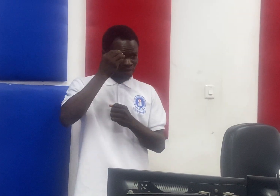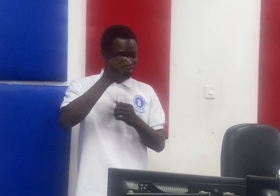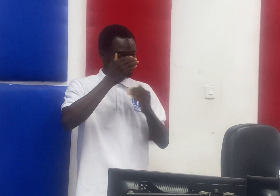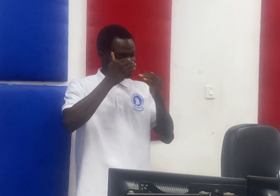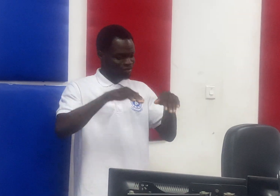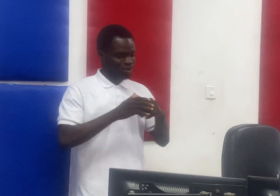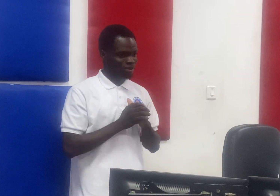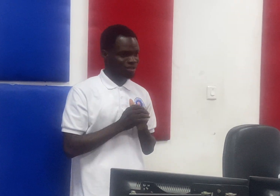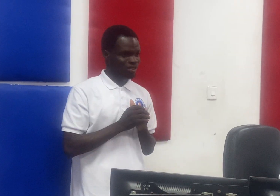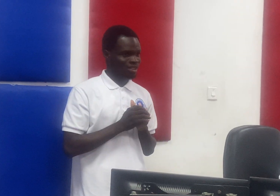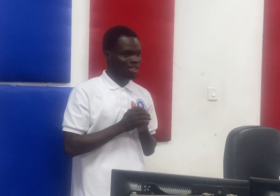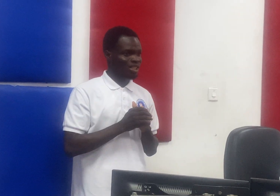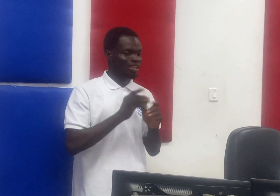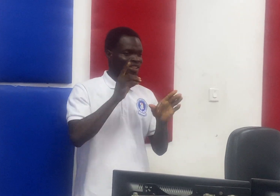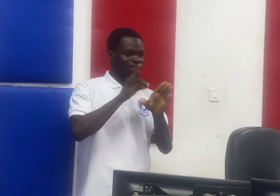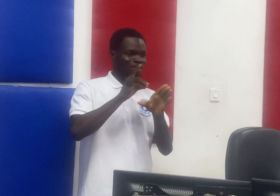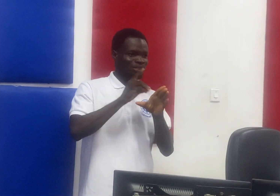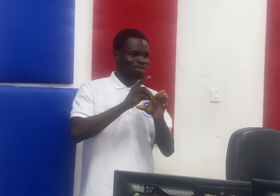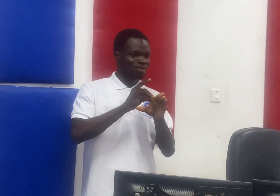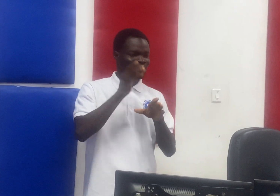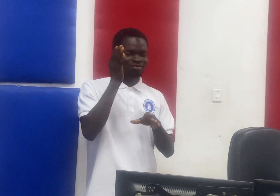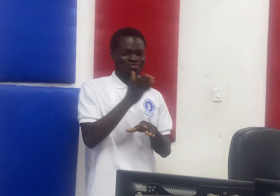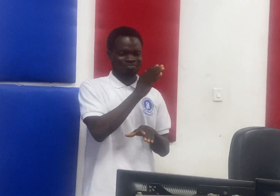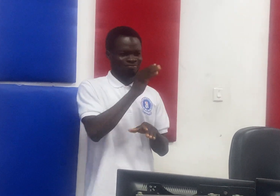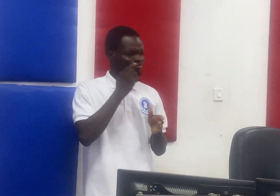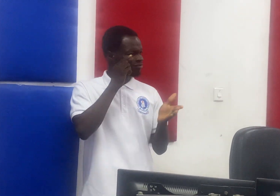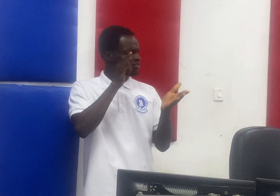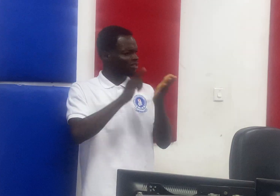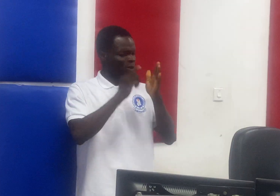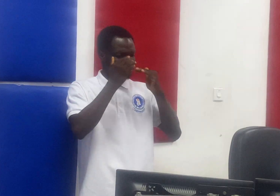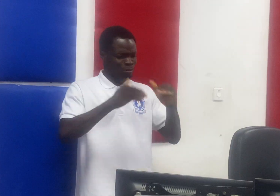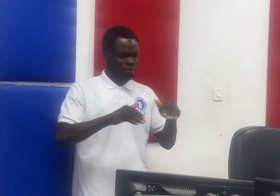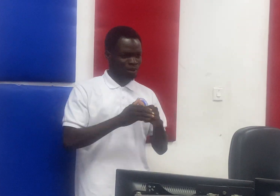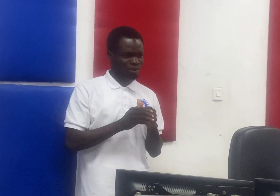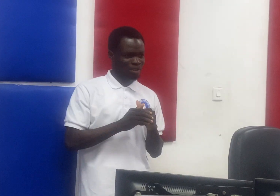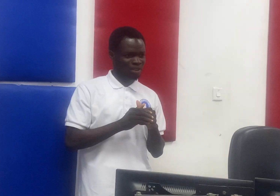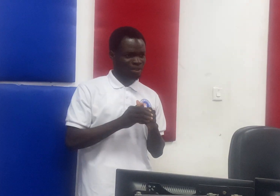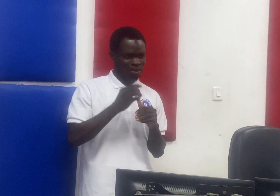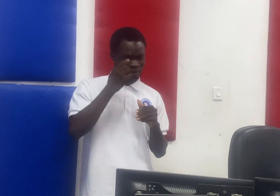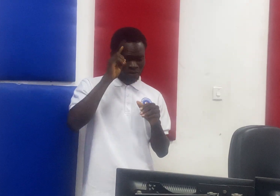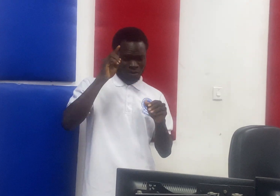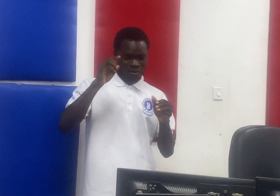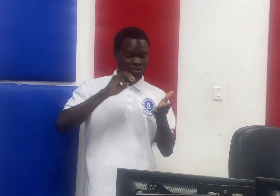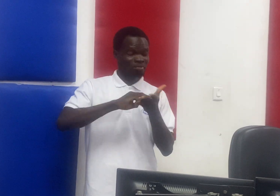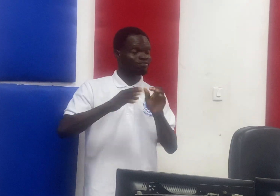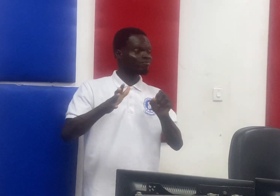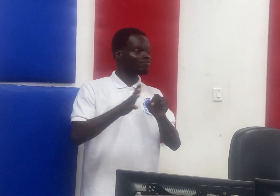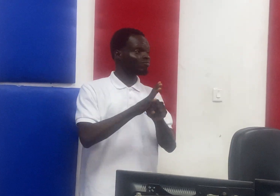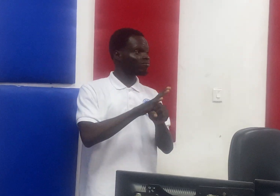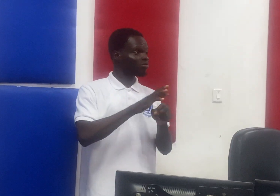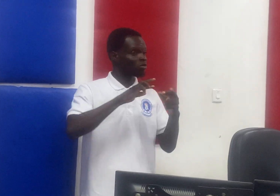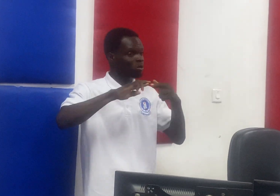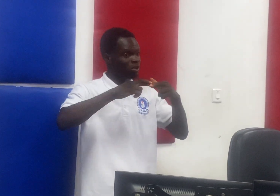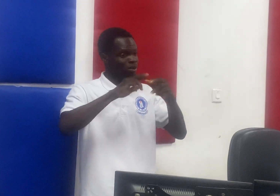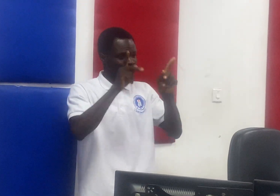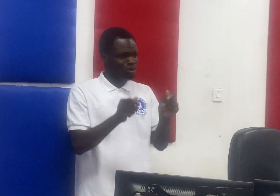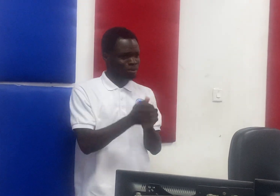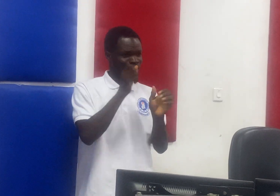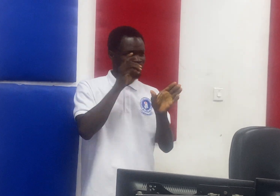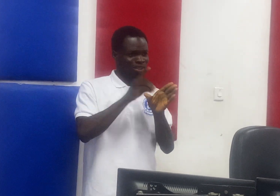and disability should never be seen as a barrier to meaningful relationships. Persons with disabilities have the